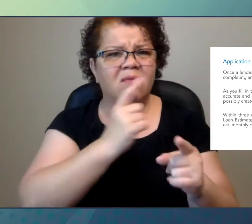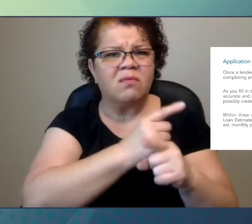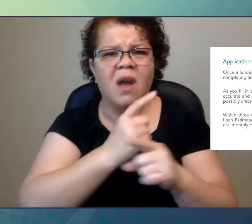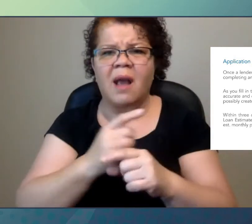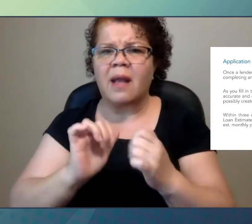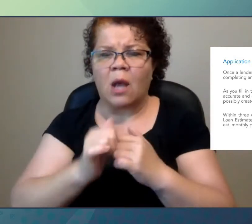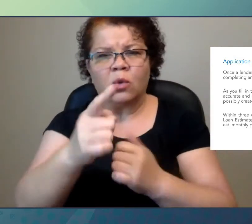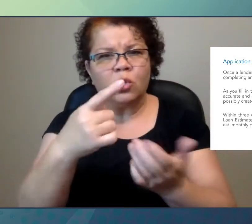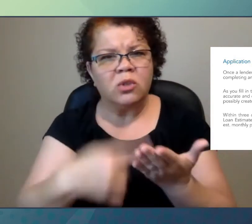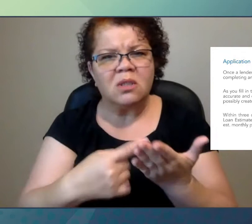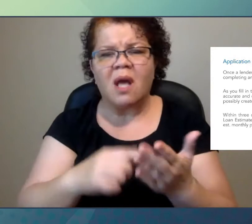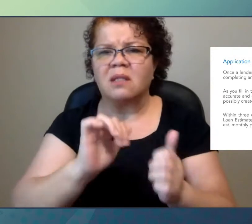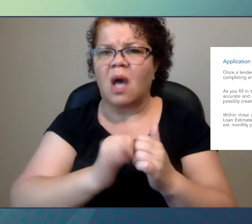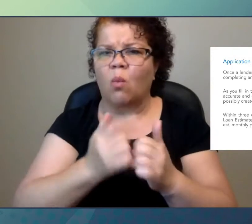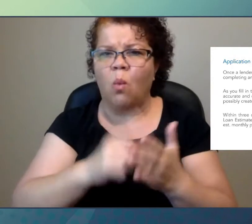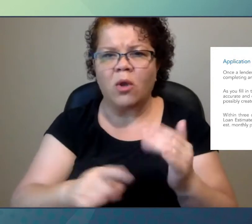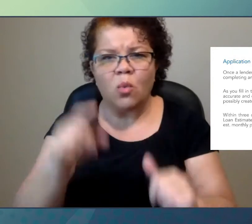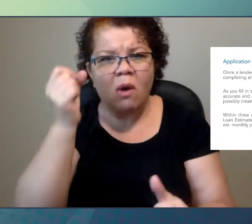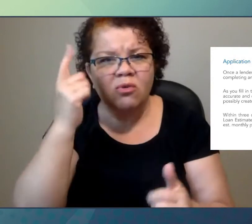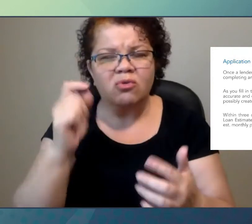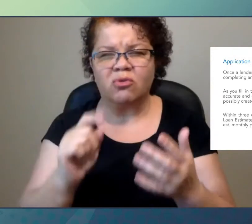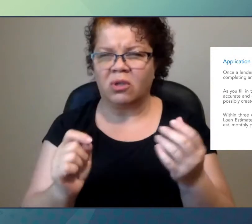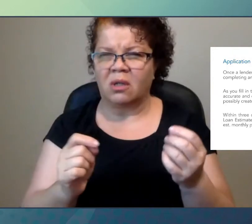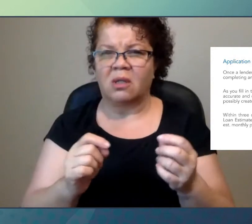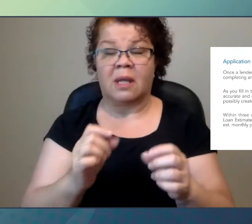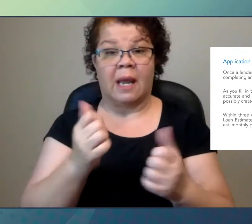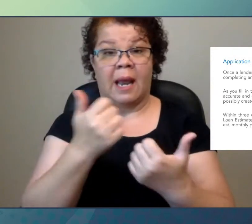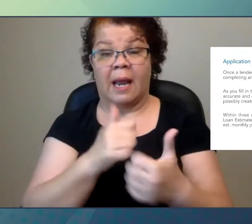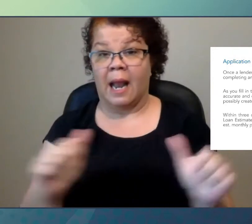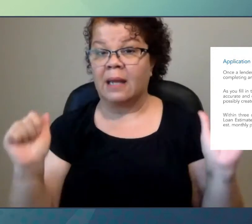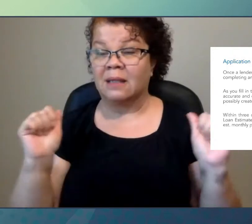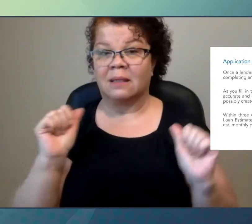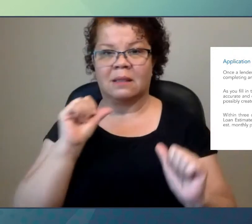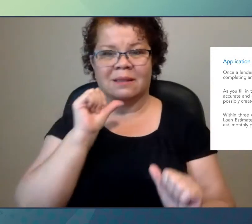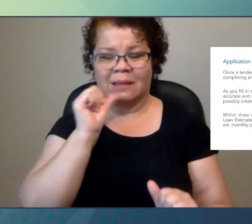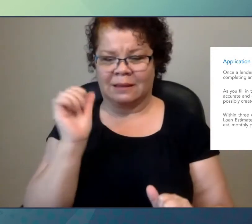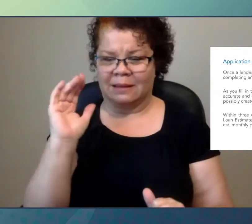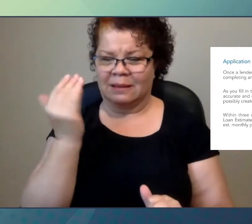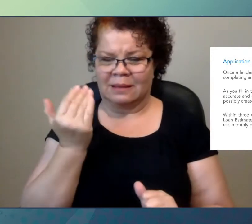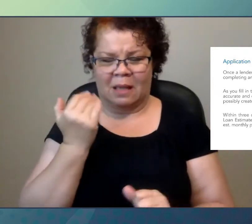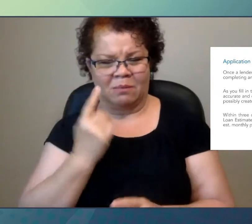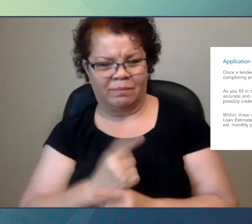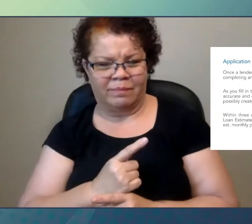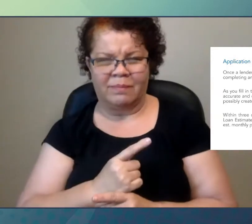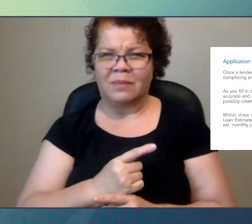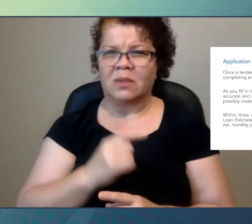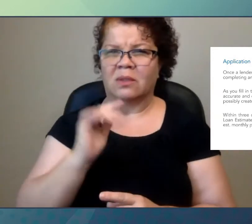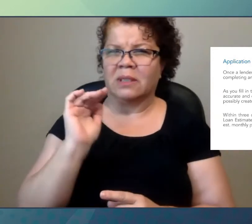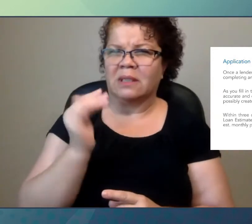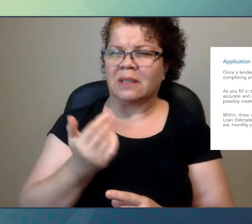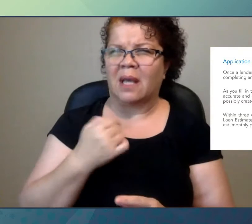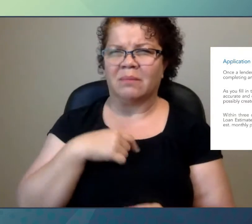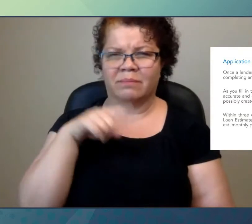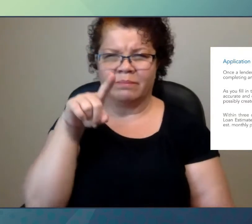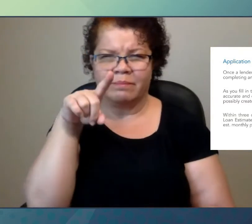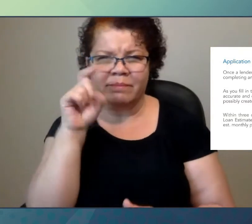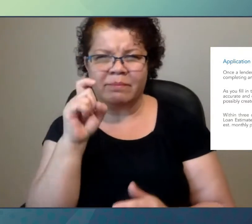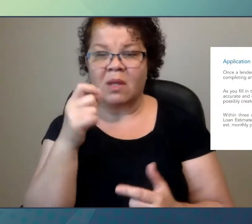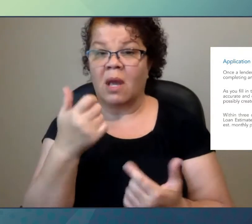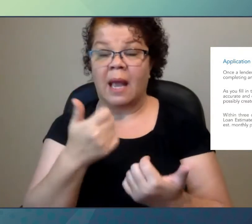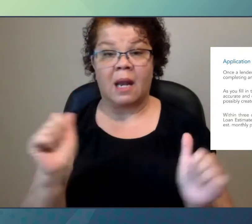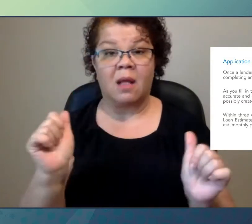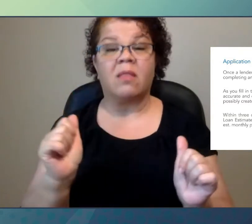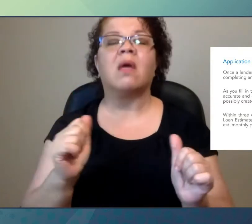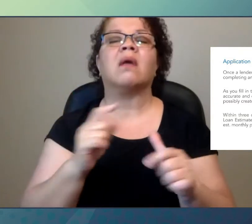is included here. And if anything doesn't seem reasonable, or if you have questions on any fees, please